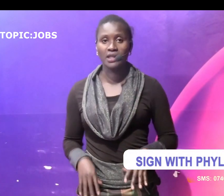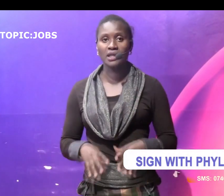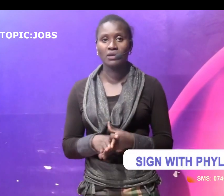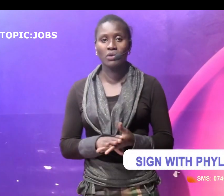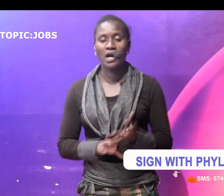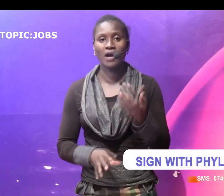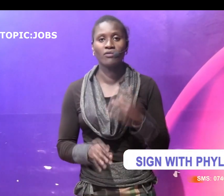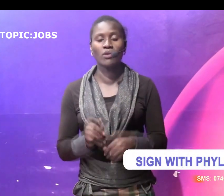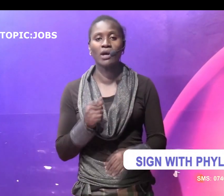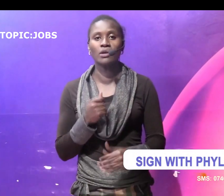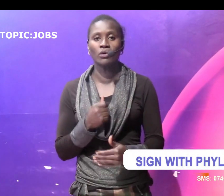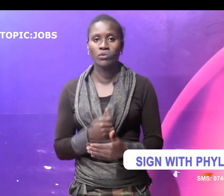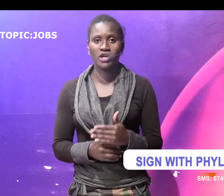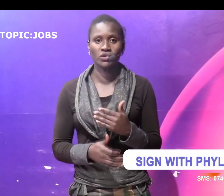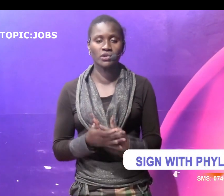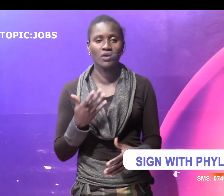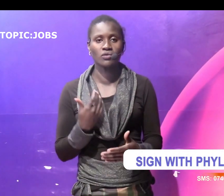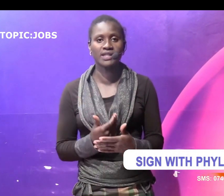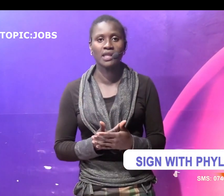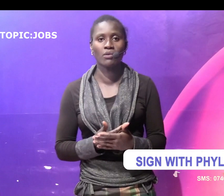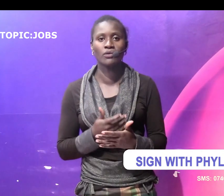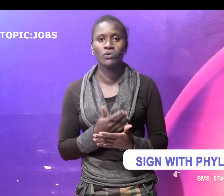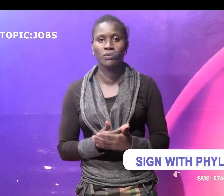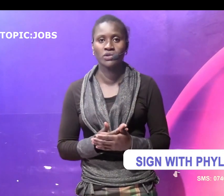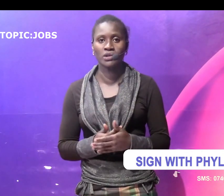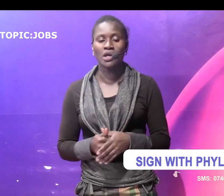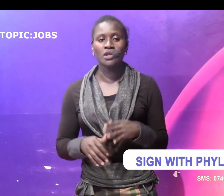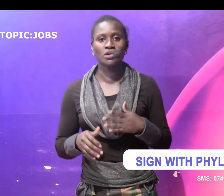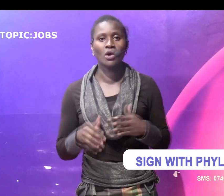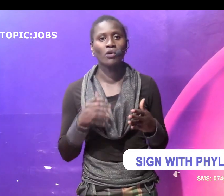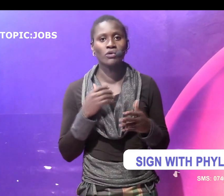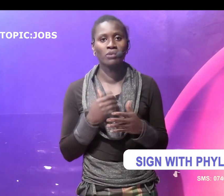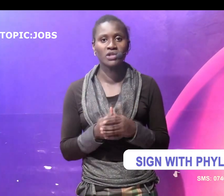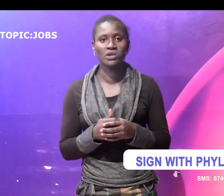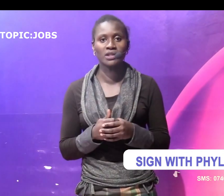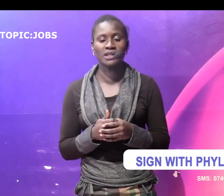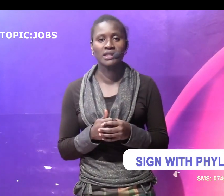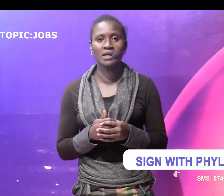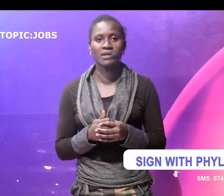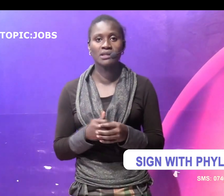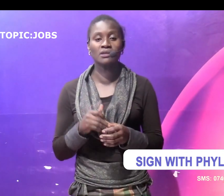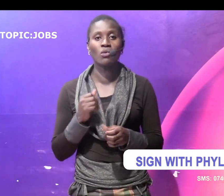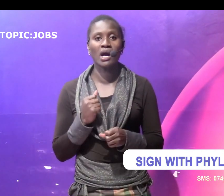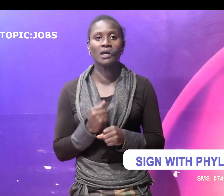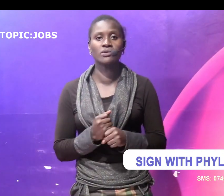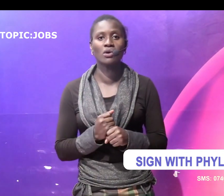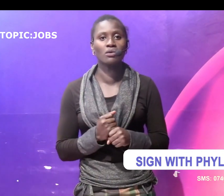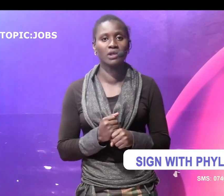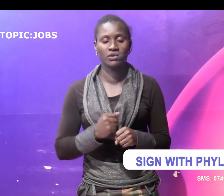we have the word occupation. How do we sign the word occupation? So occupation is the same as work. So we'll use the sign